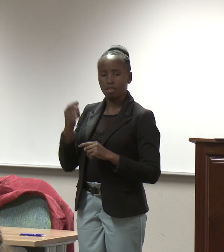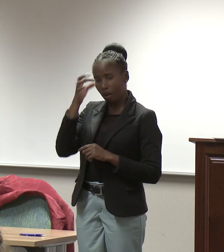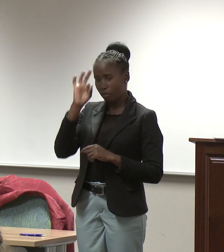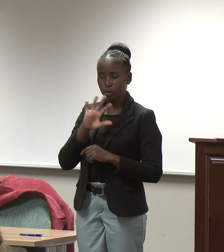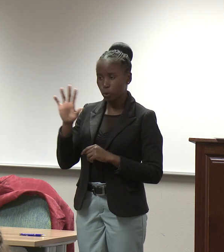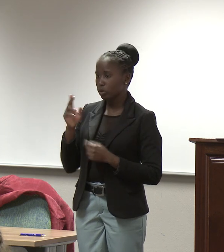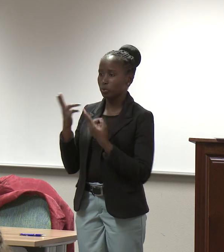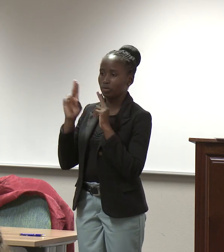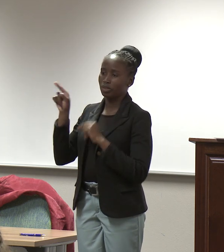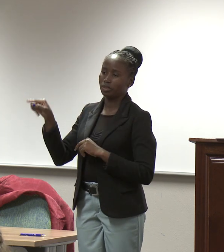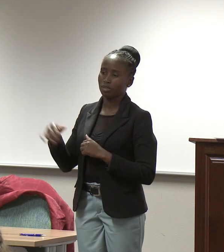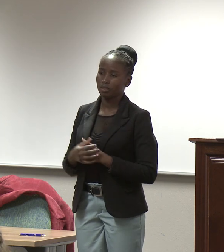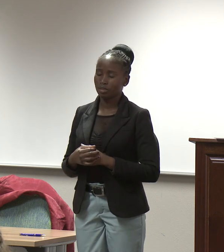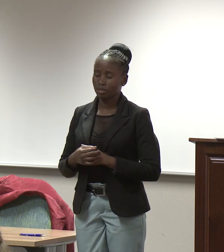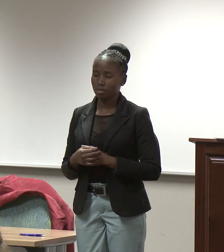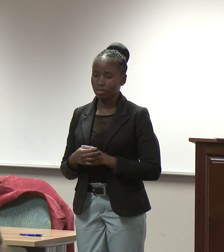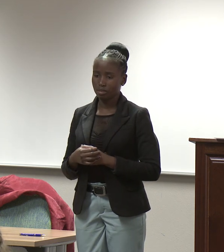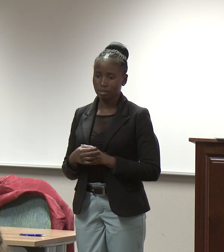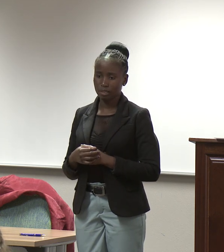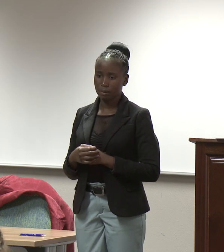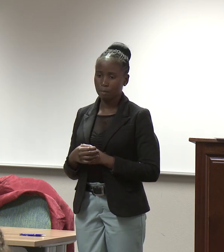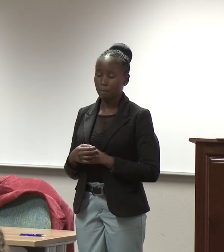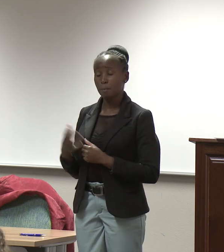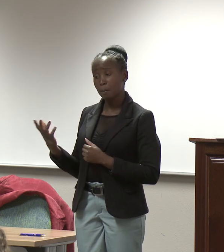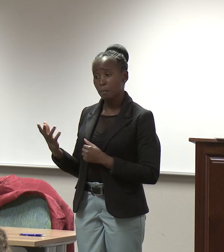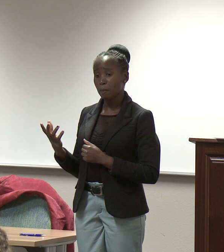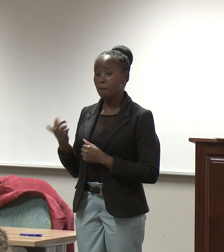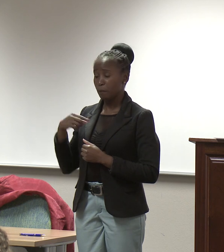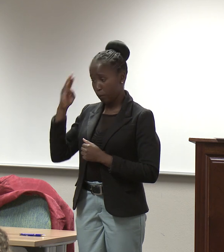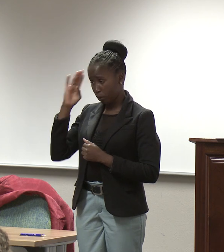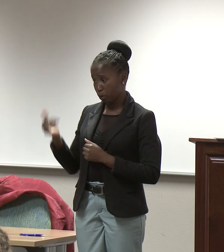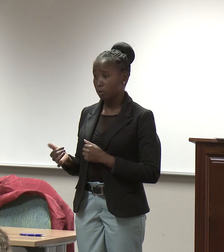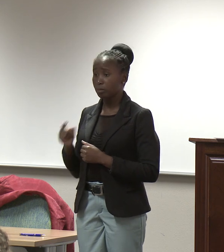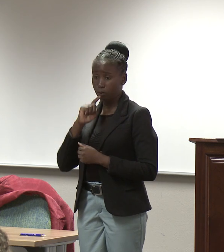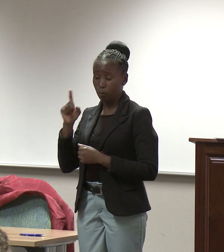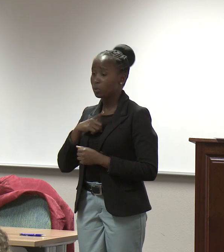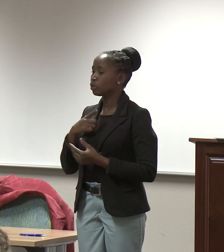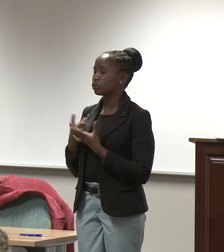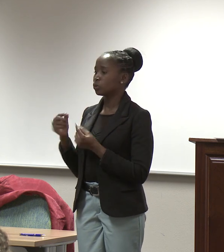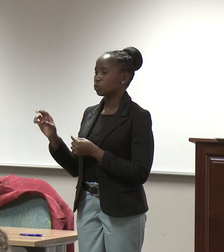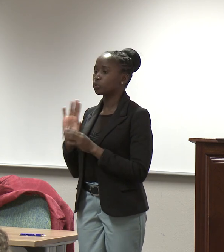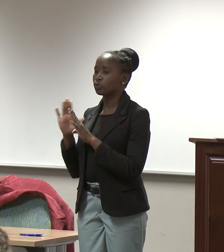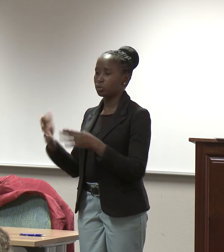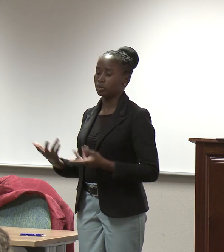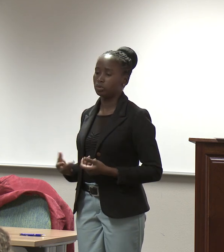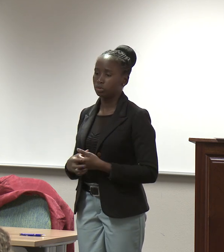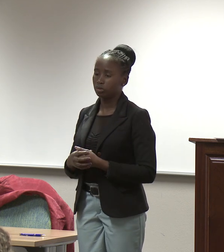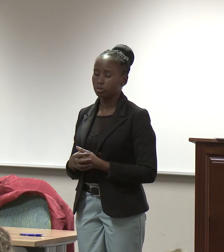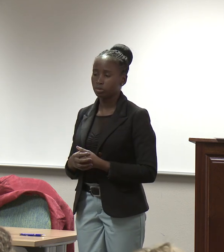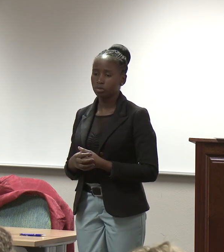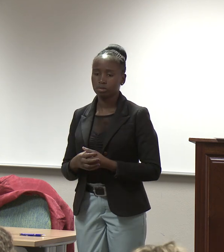humiliation for the university community, right? And we know why he did that, of course. because of this project.